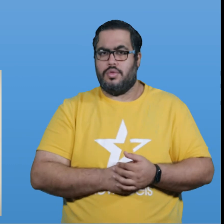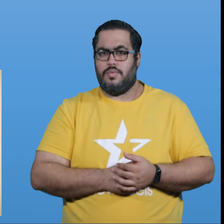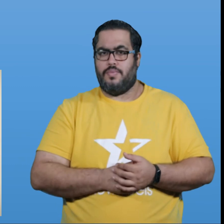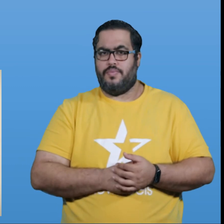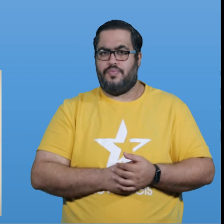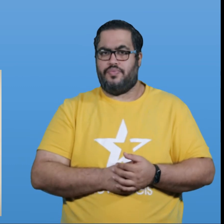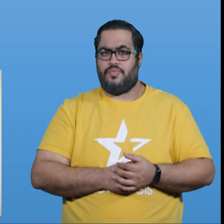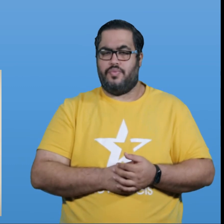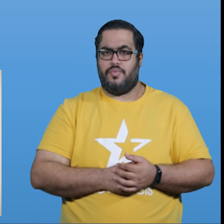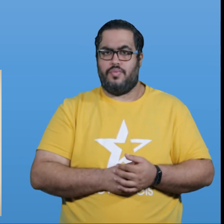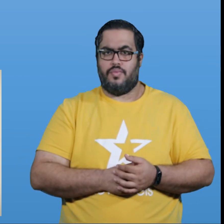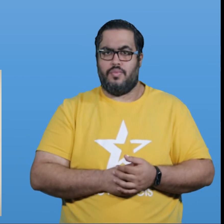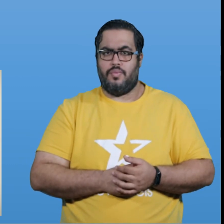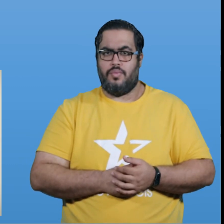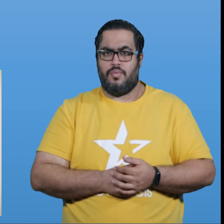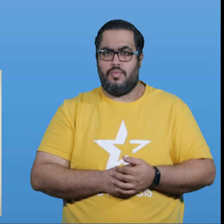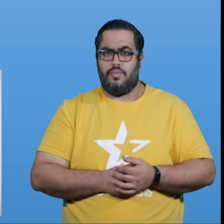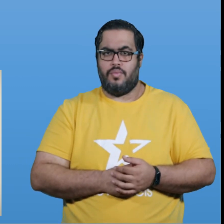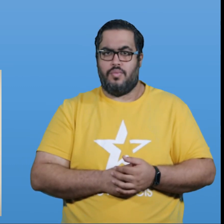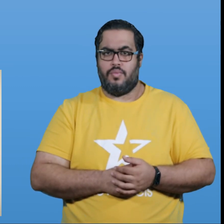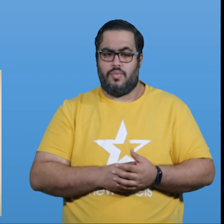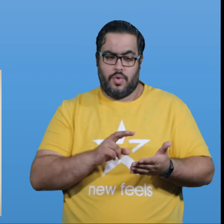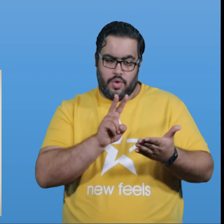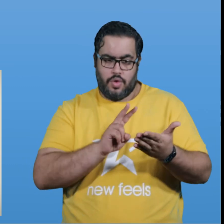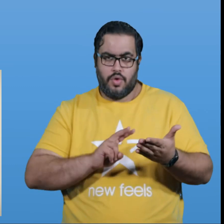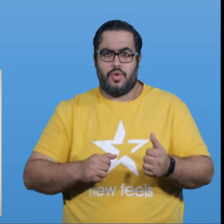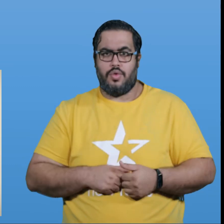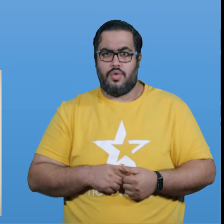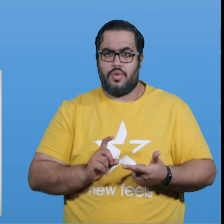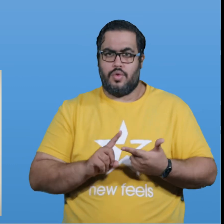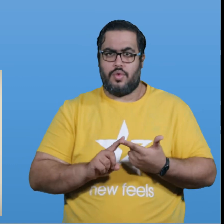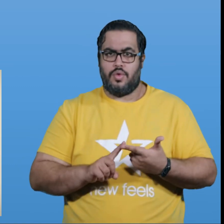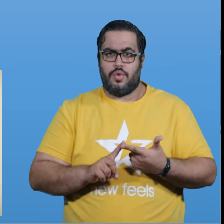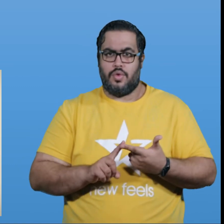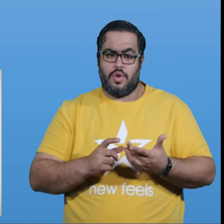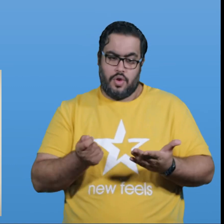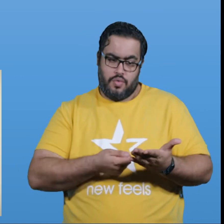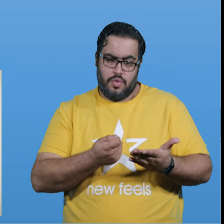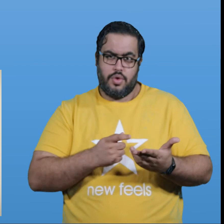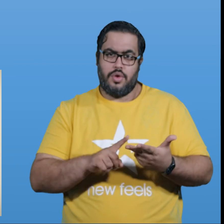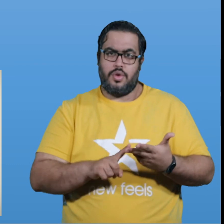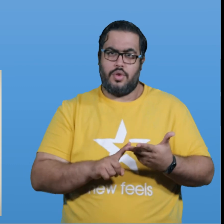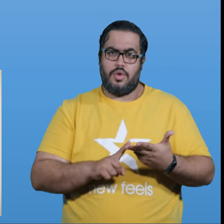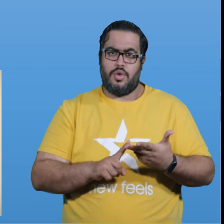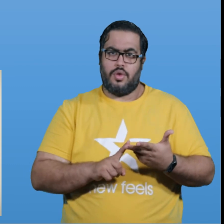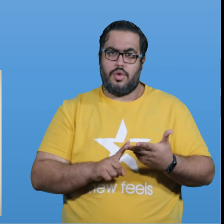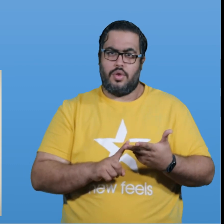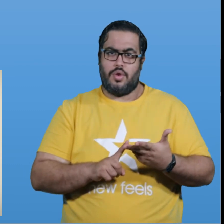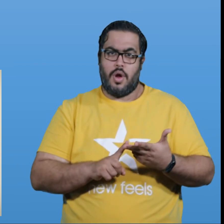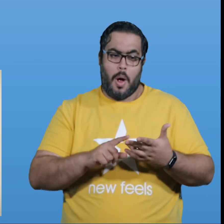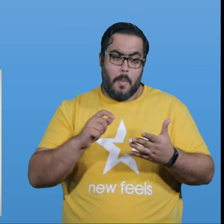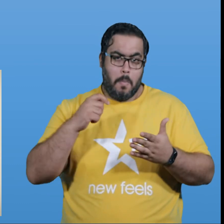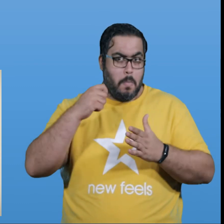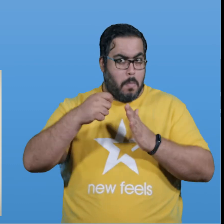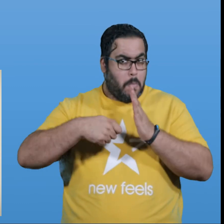fourth before, and the final word or the keyword here is decide. So combine all this information